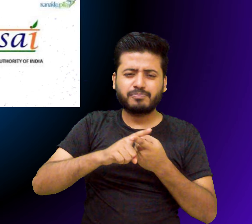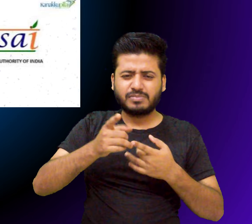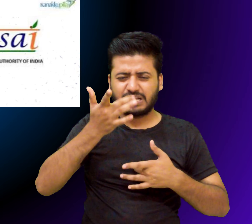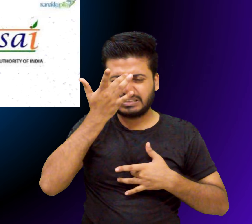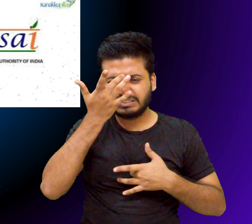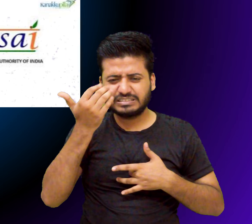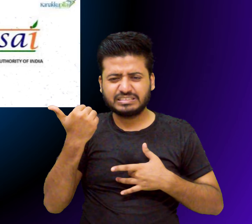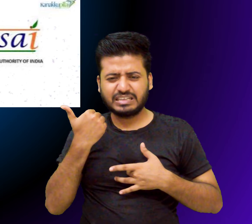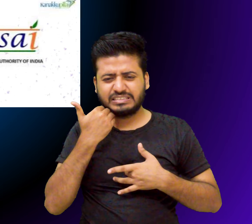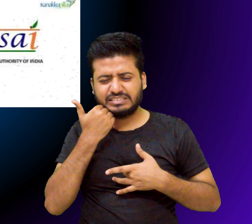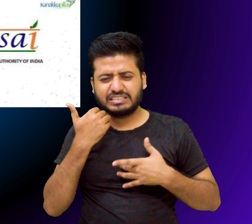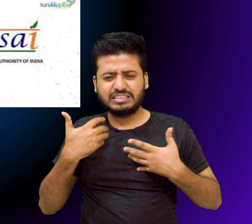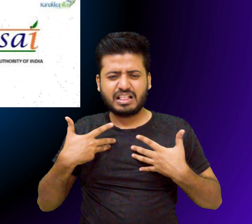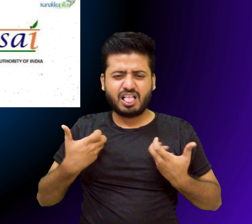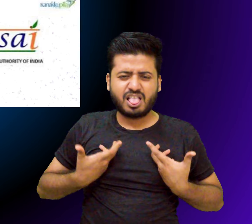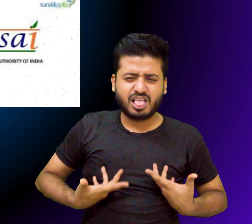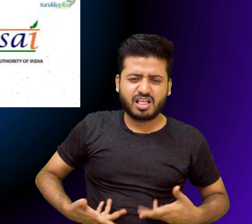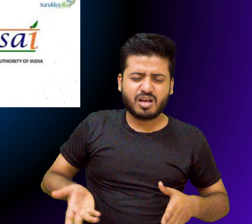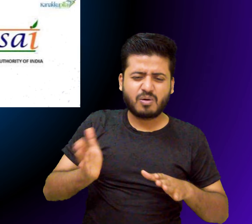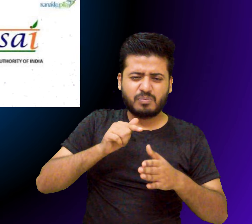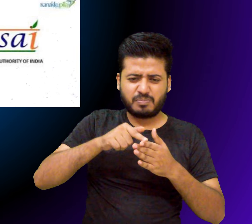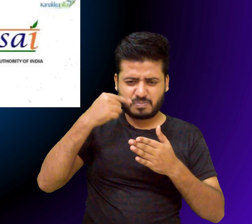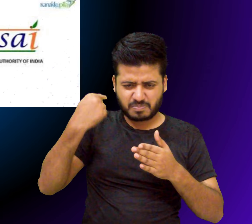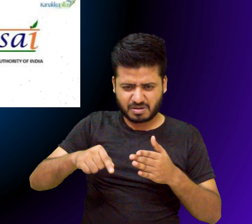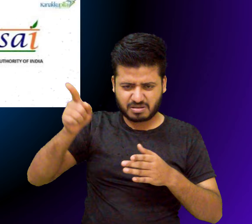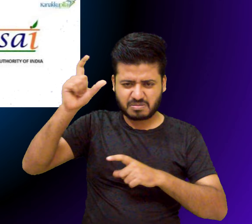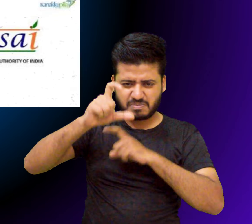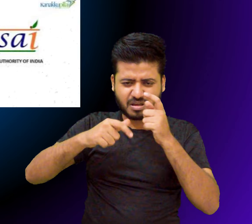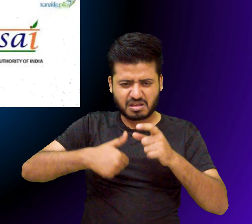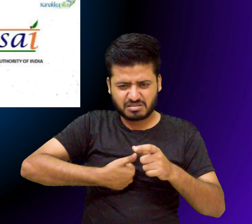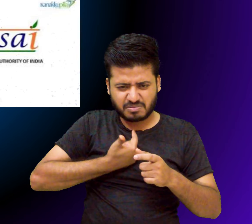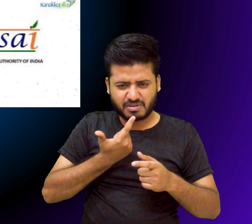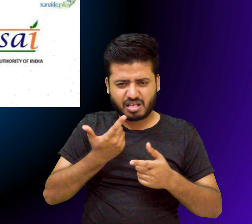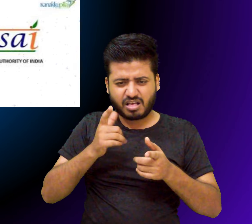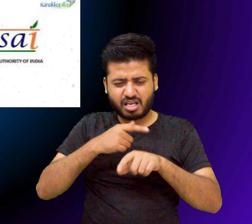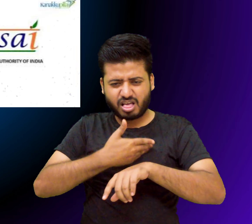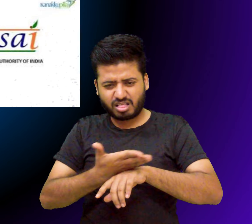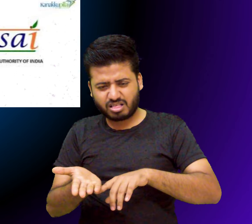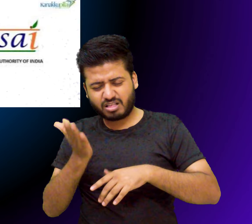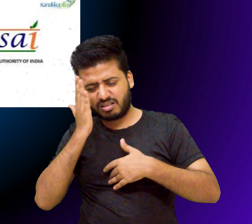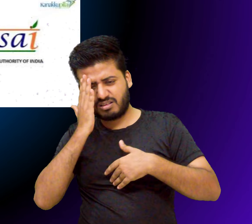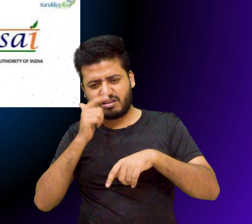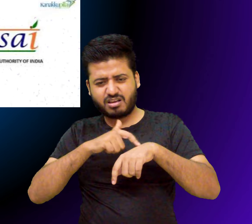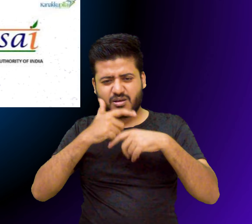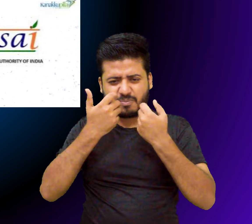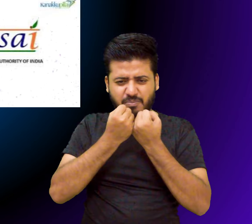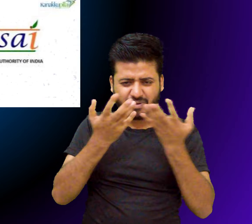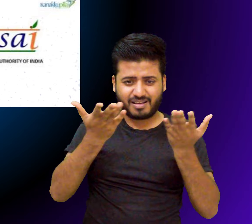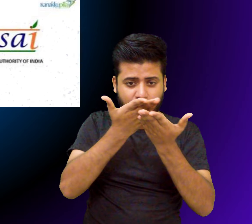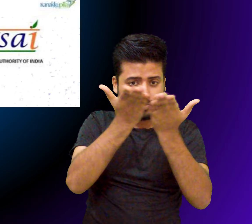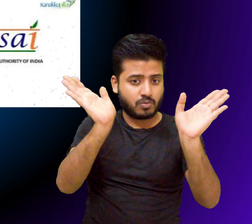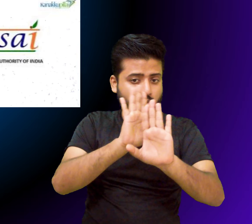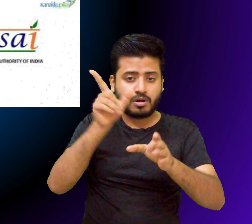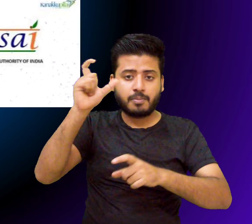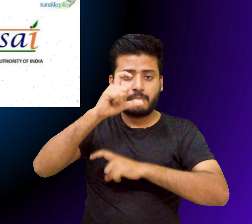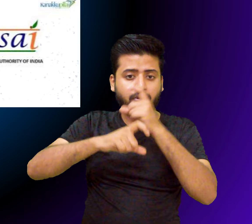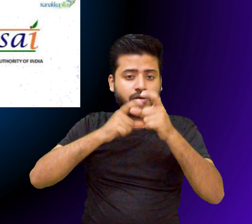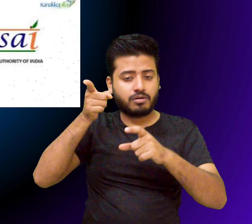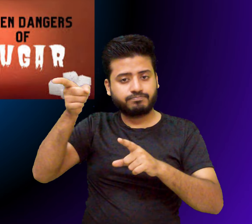specified limits, concerns exist about the health impacts of consuming large quantities of synthetic colorings. Hyperactivity in